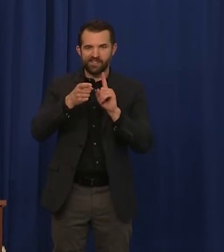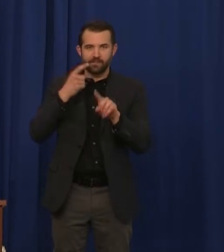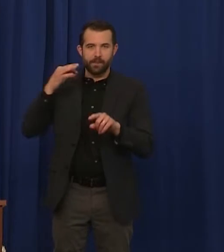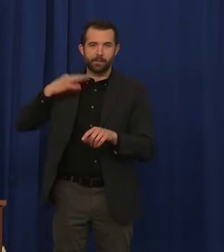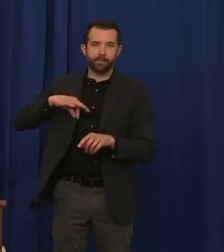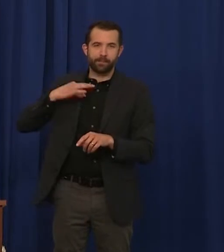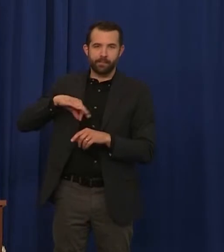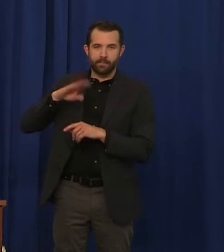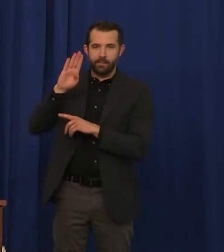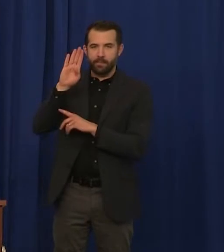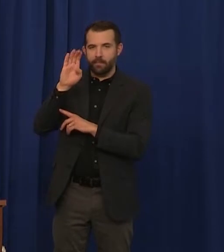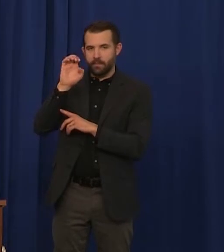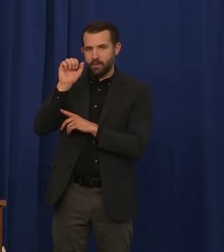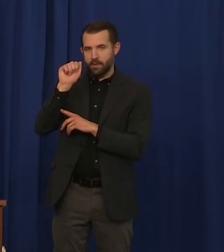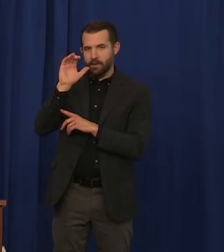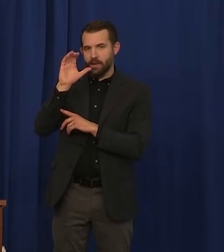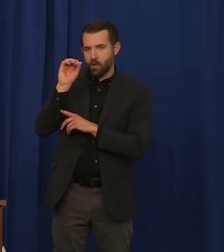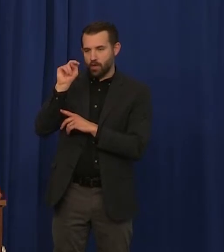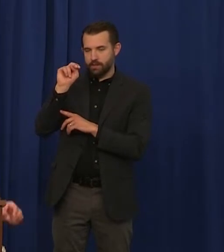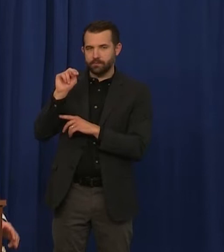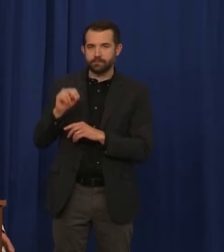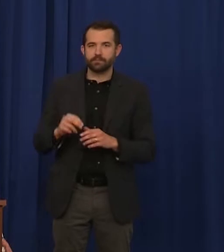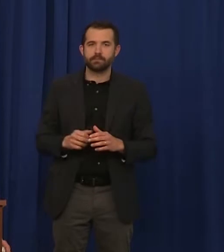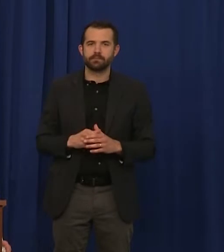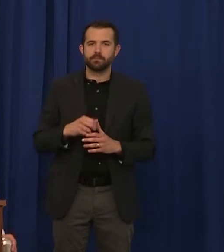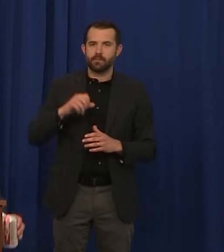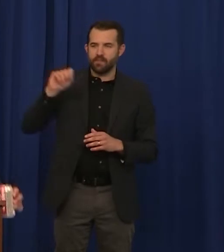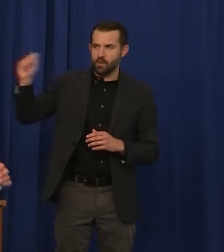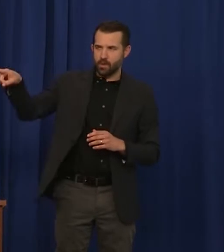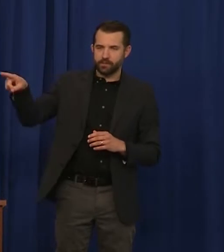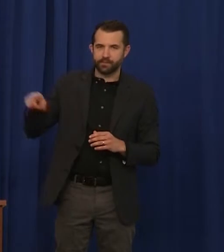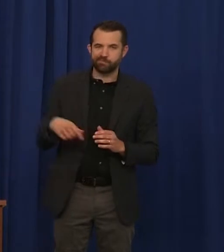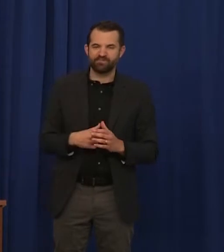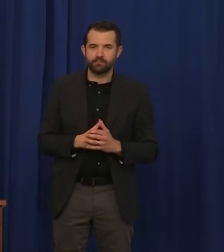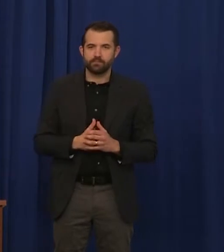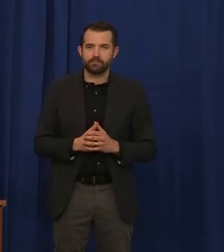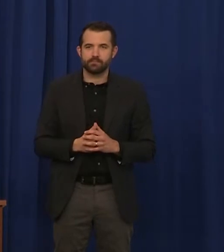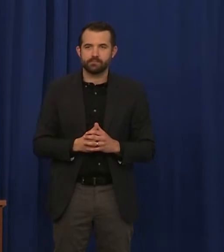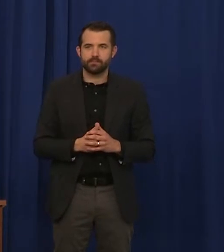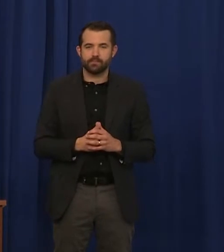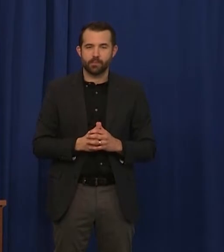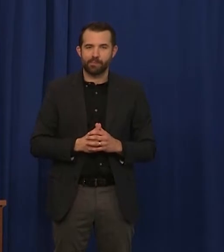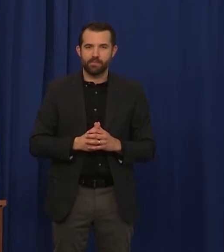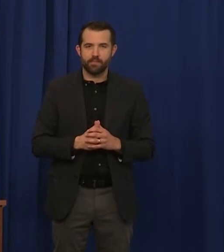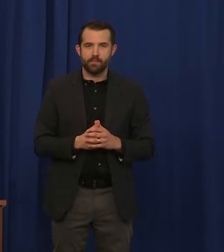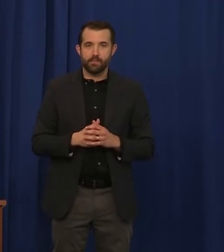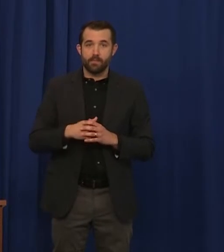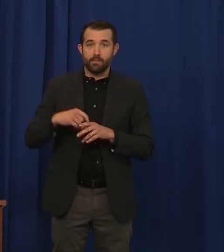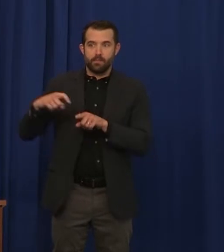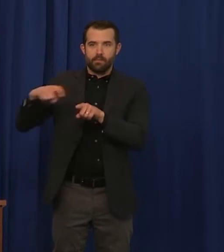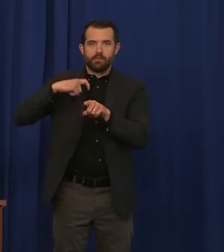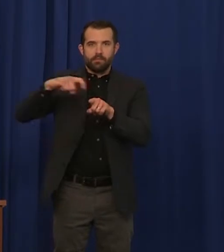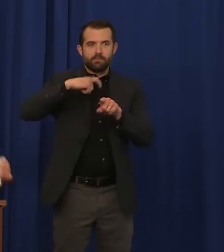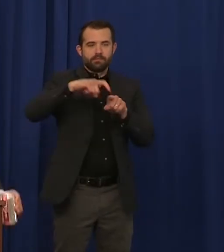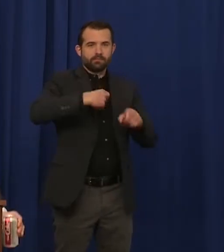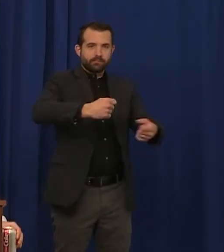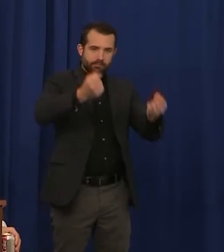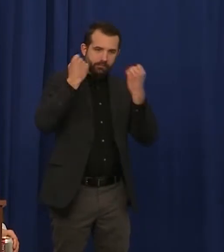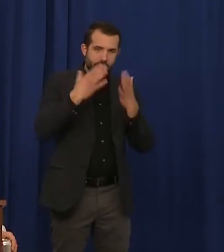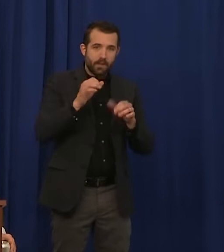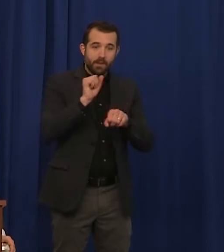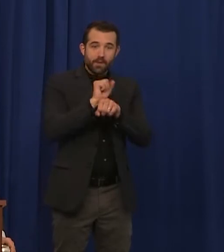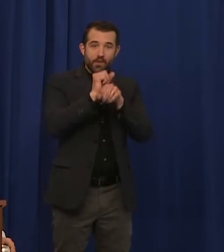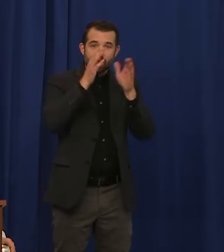Hi, thank you. My question is for Commissioner Fortman. There have been calls from many workers and labor groups to speed up